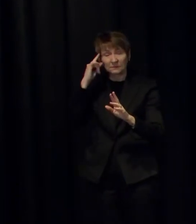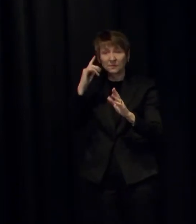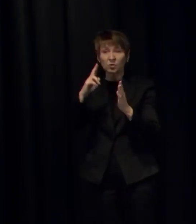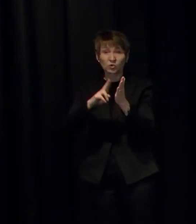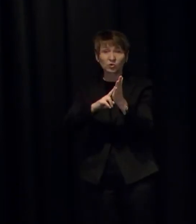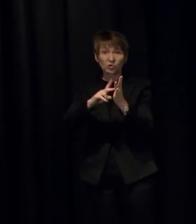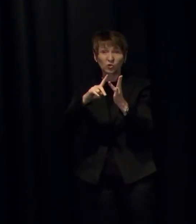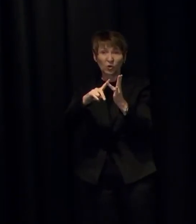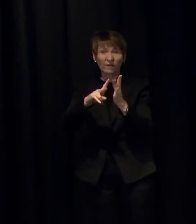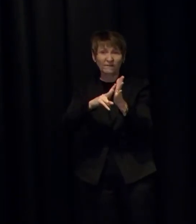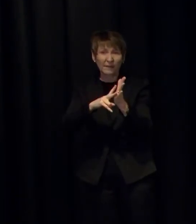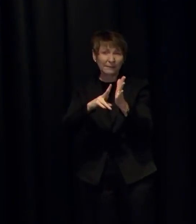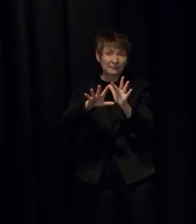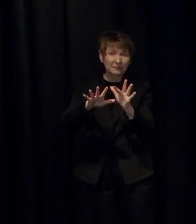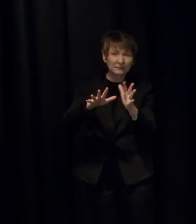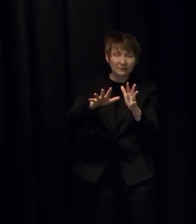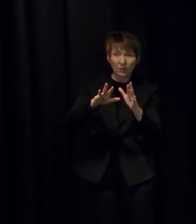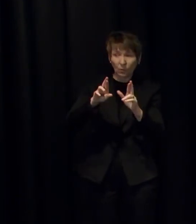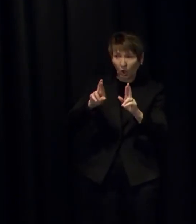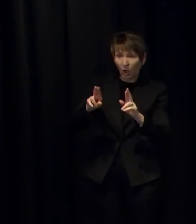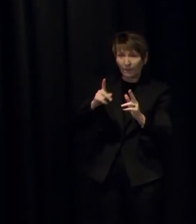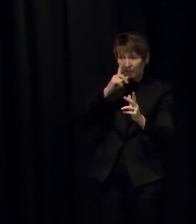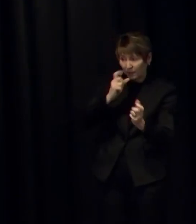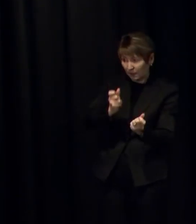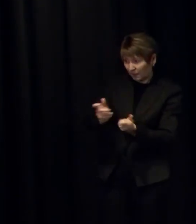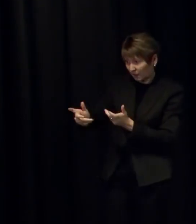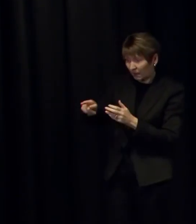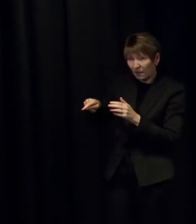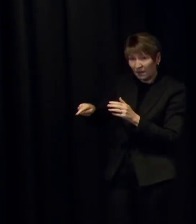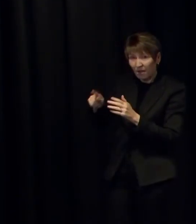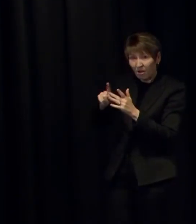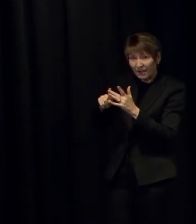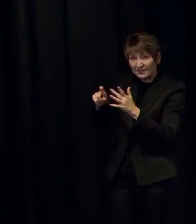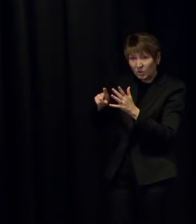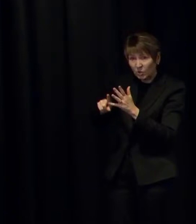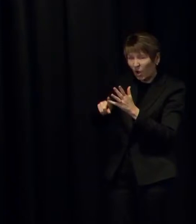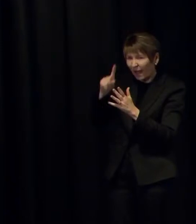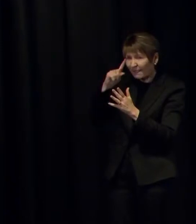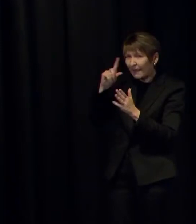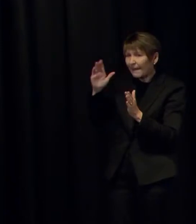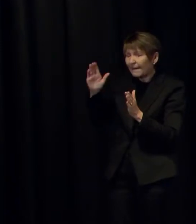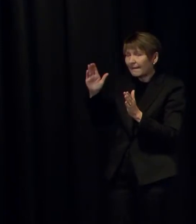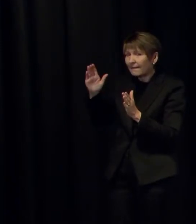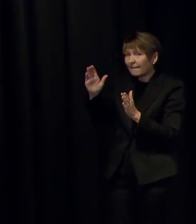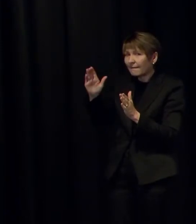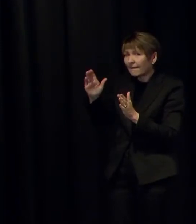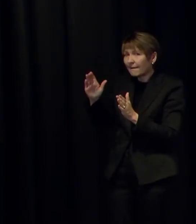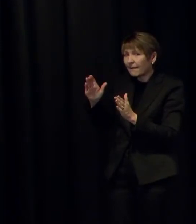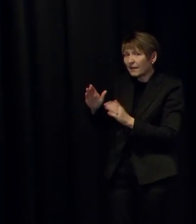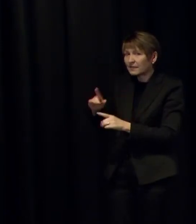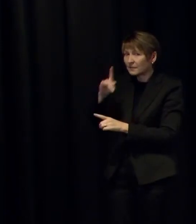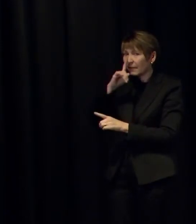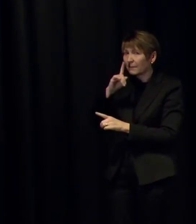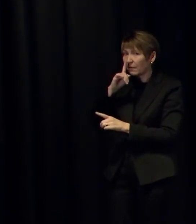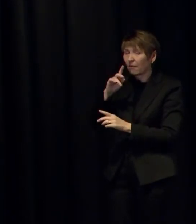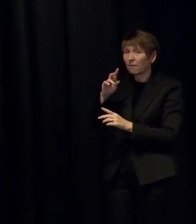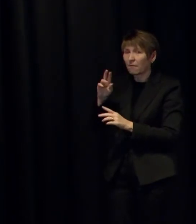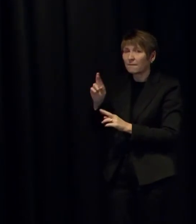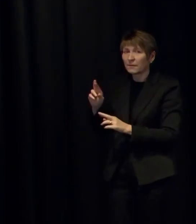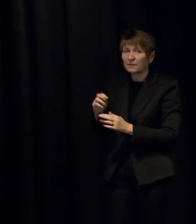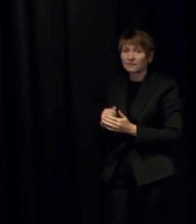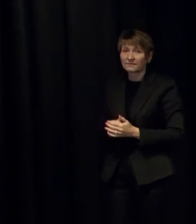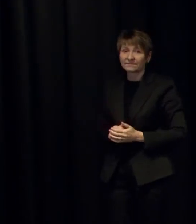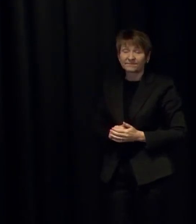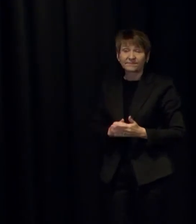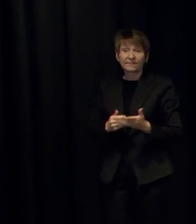won't spike as much by virtue of that greater and greater vaccination coverage. And as I say, every unvaccinated person, especially